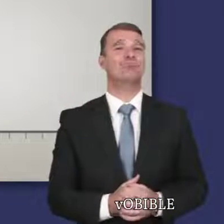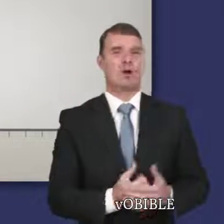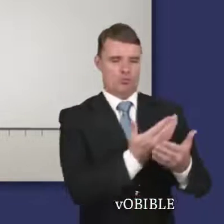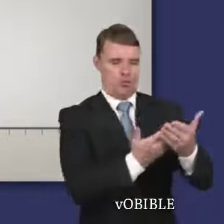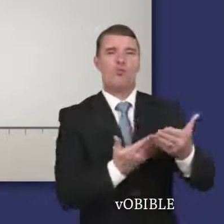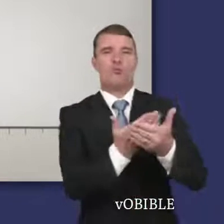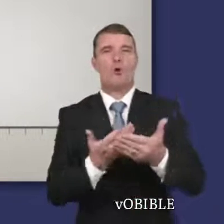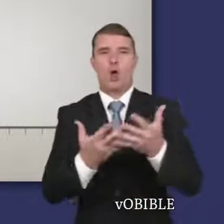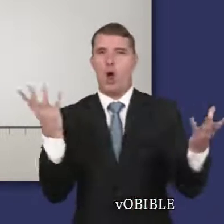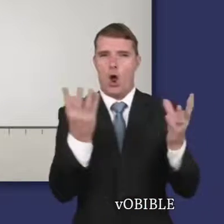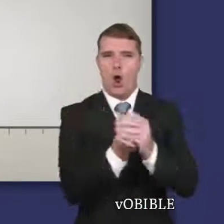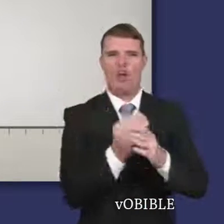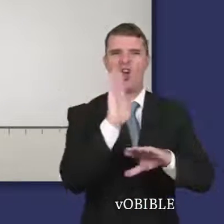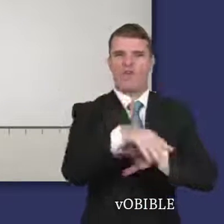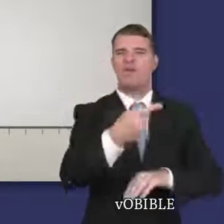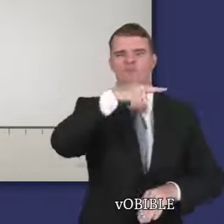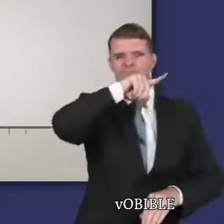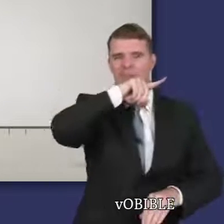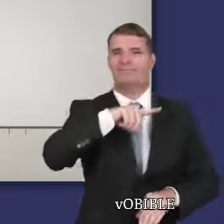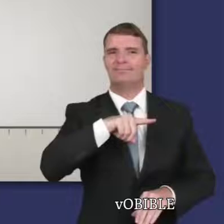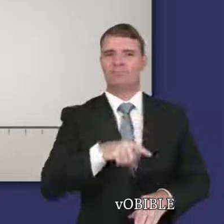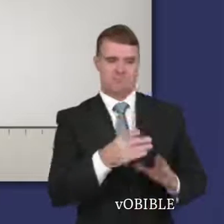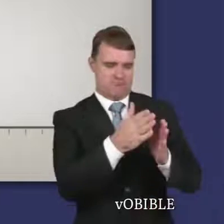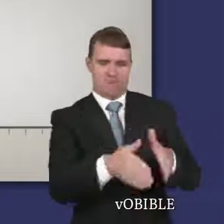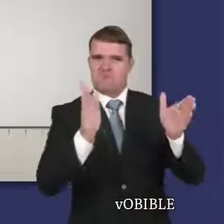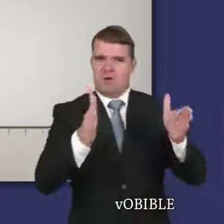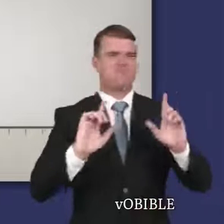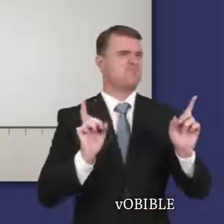1 Samuel covers a period of just over 100